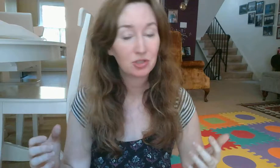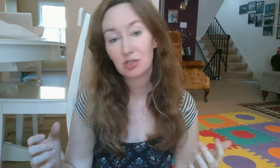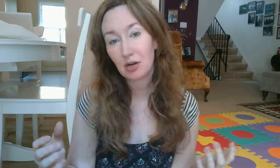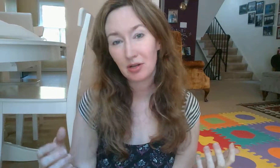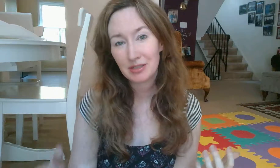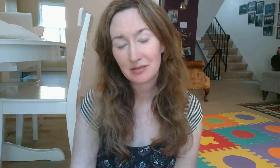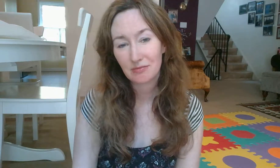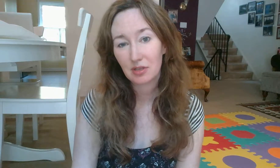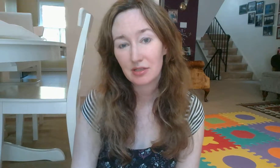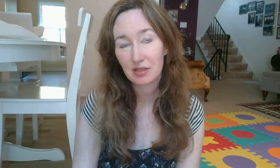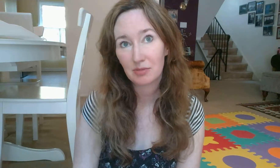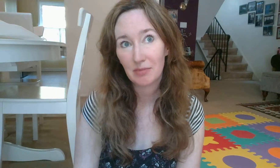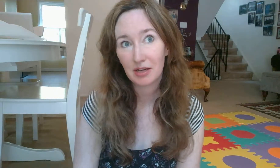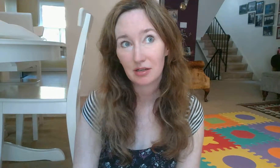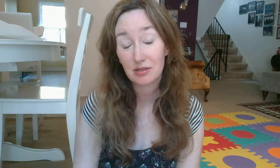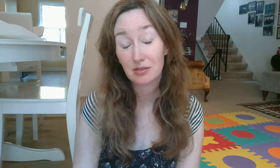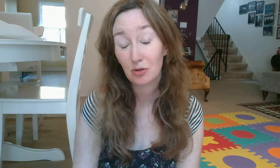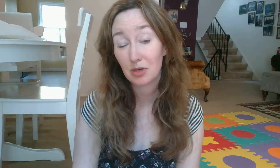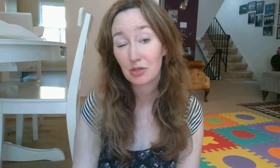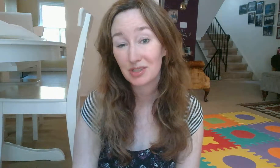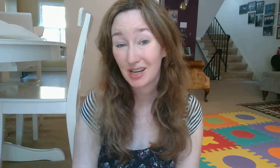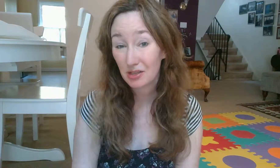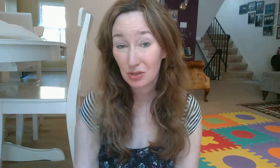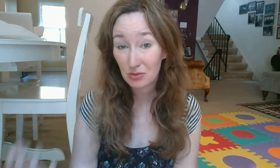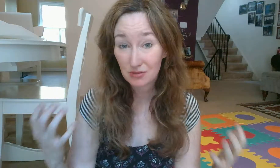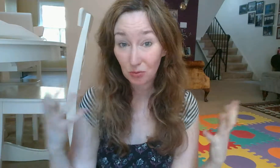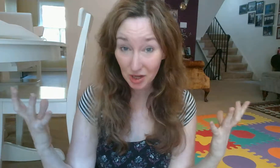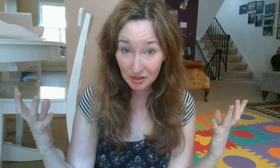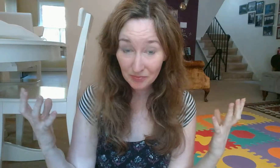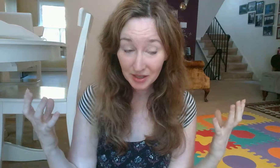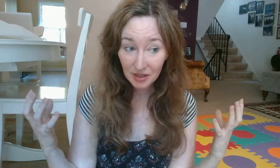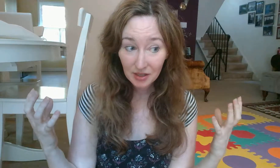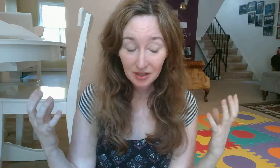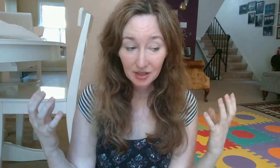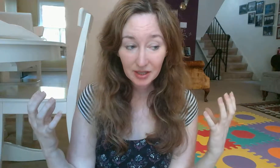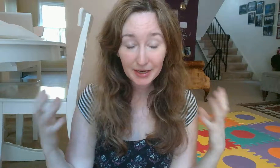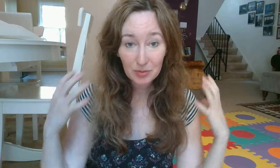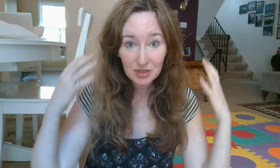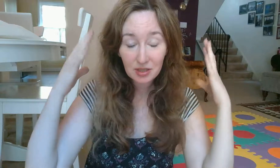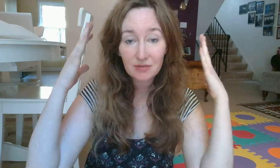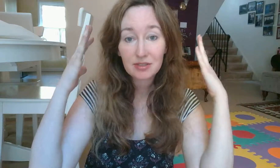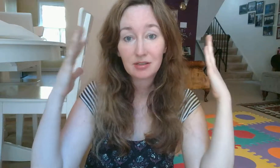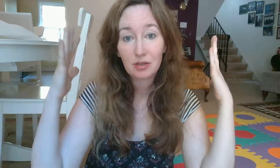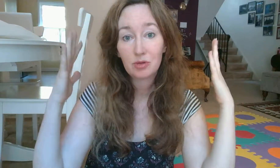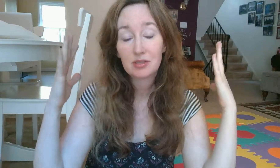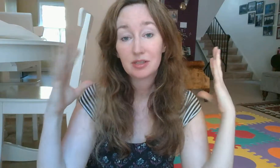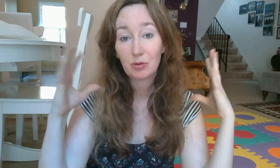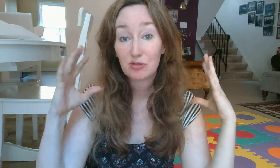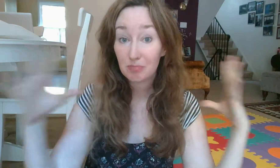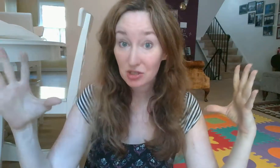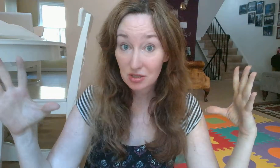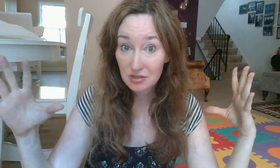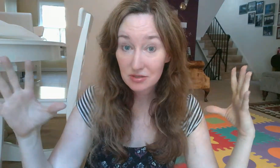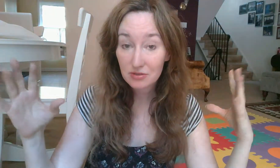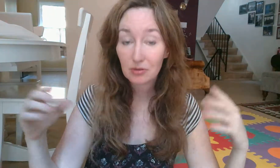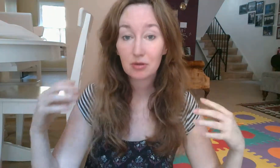in general, it doesn't really seem to matter so much which hand you use for what. It helps to think of sign language as a language of pictures. So you're